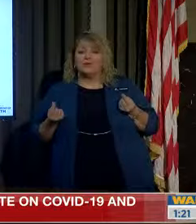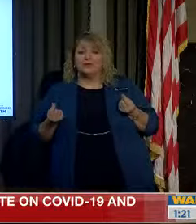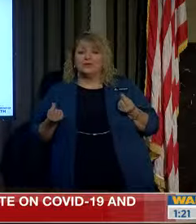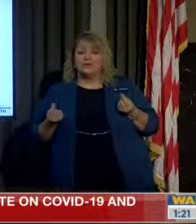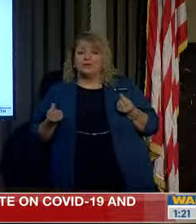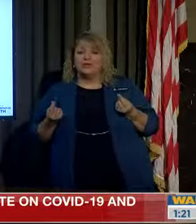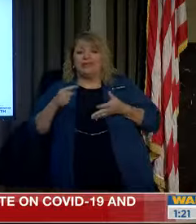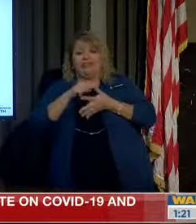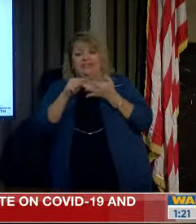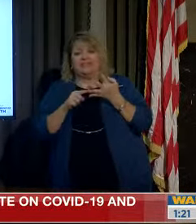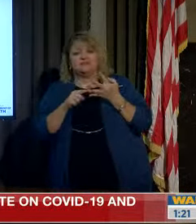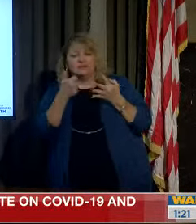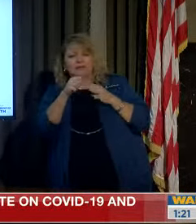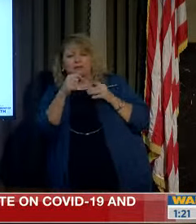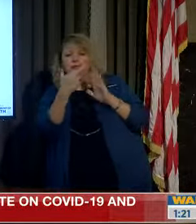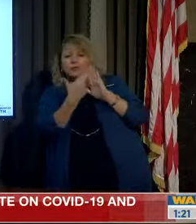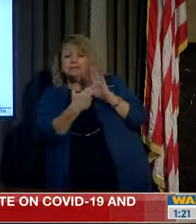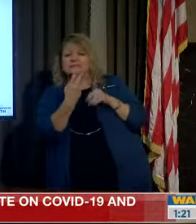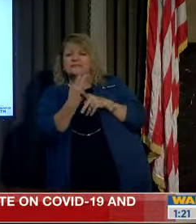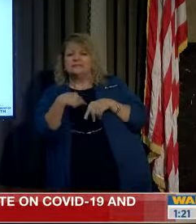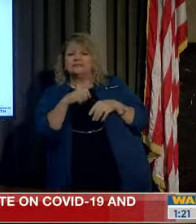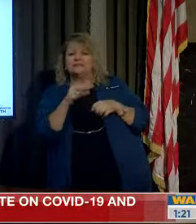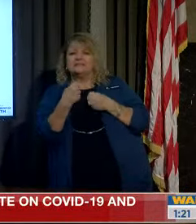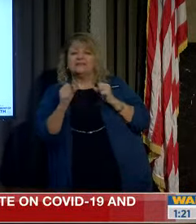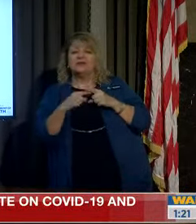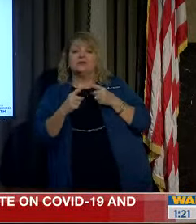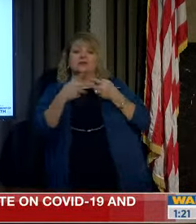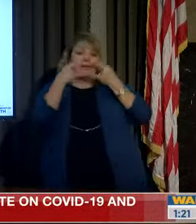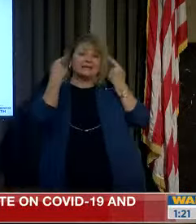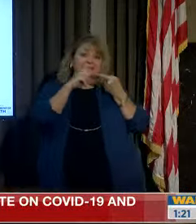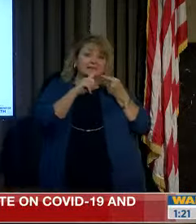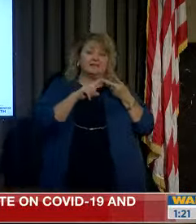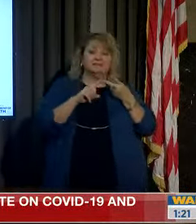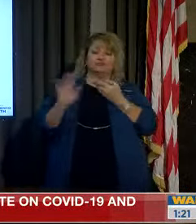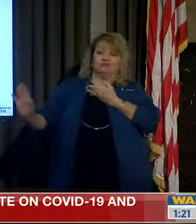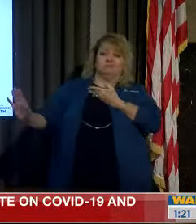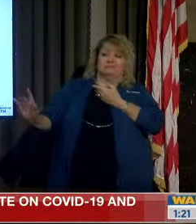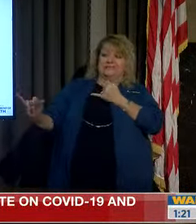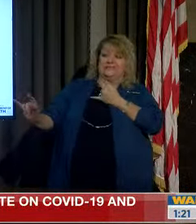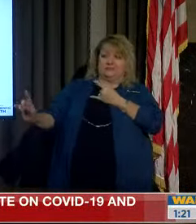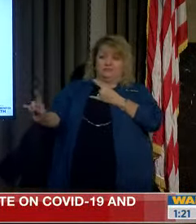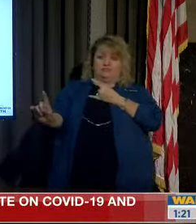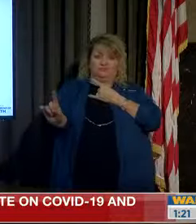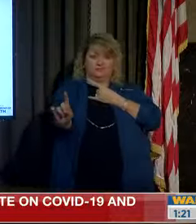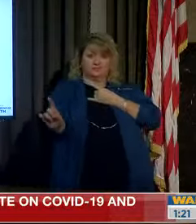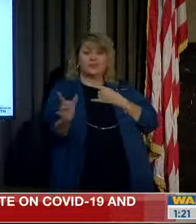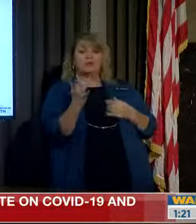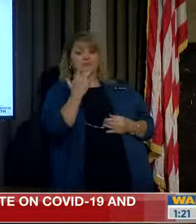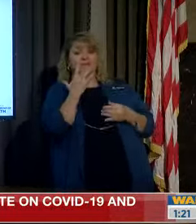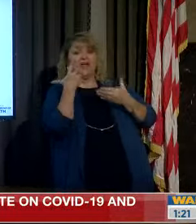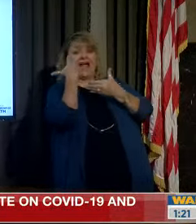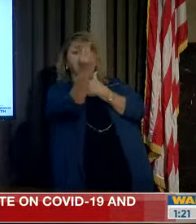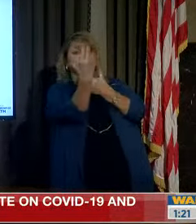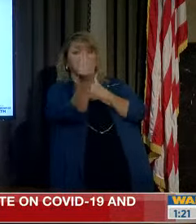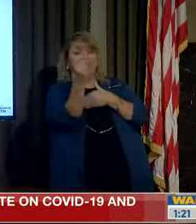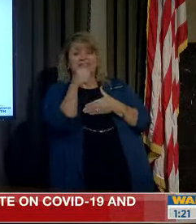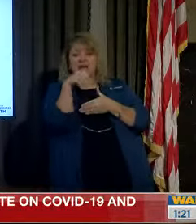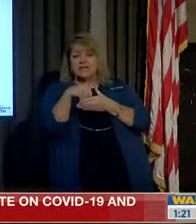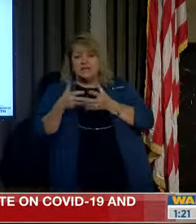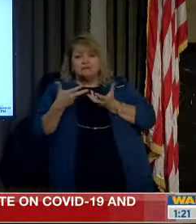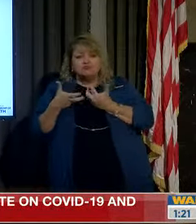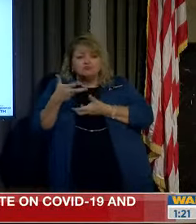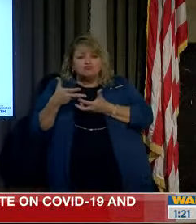safe. And that's masking, that's distancing, that's preferentially being outside if you have any